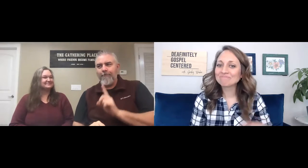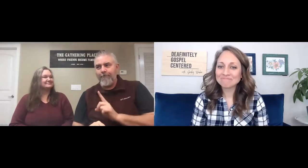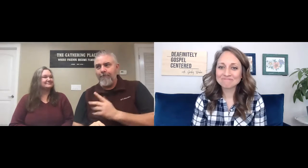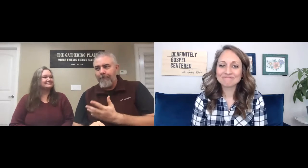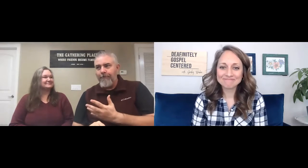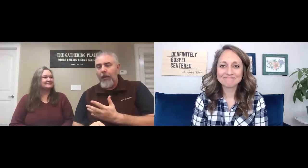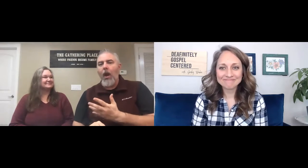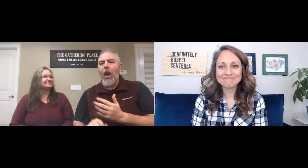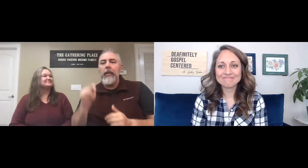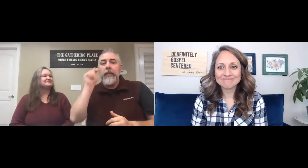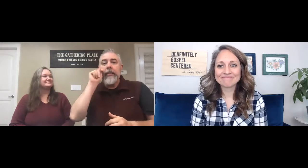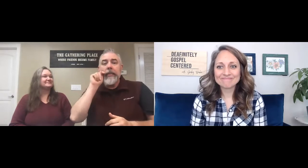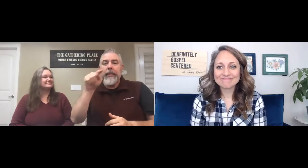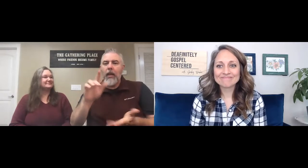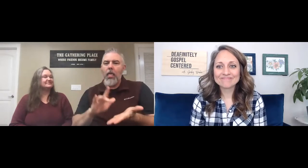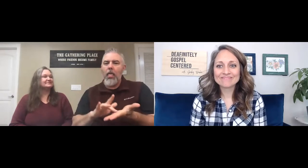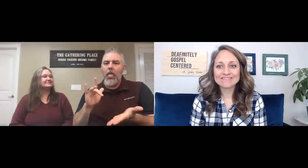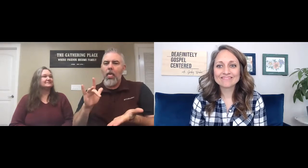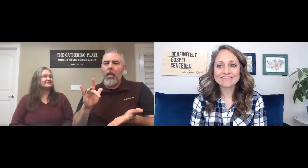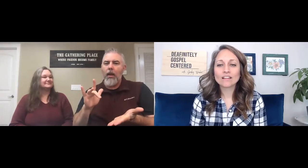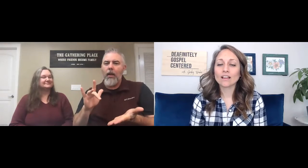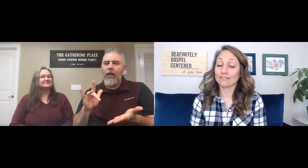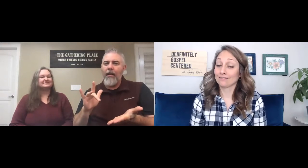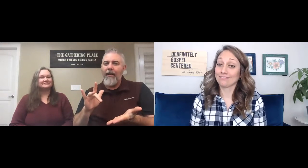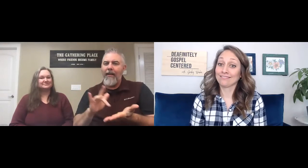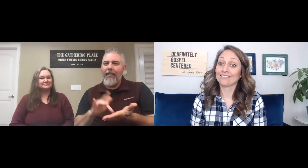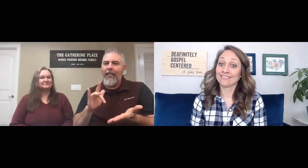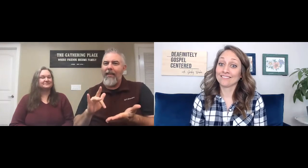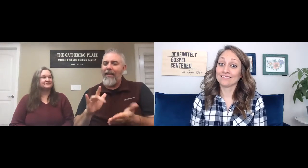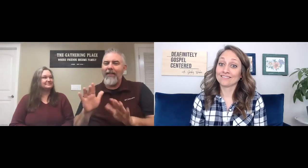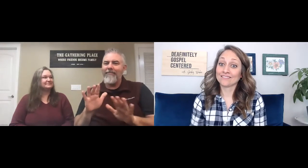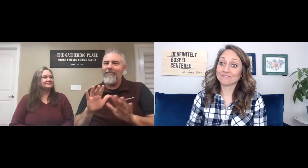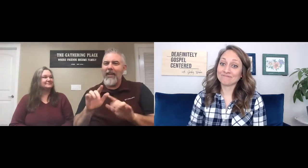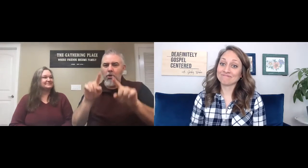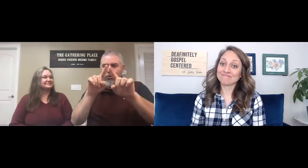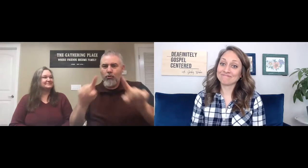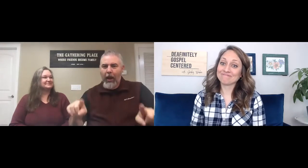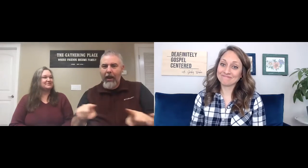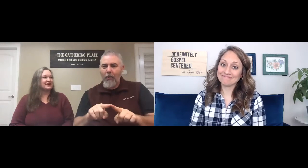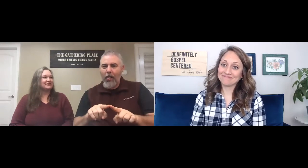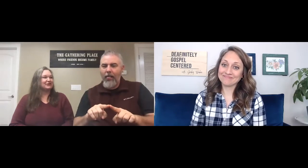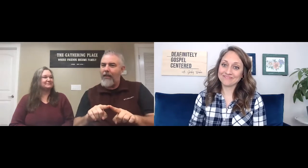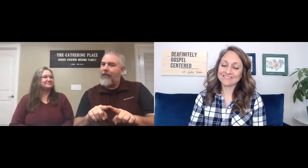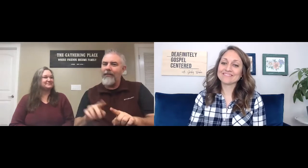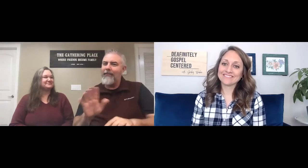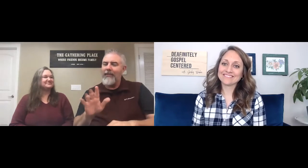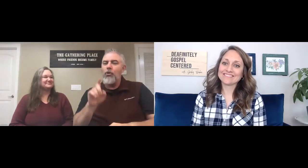go to her, and a teen take advantage of that. We have to remember it's a